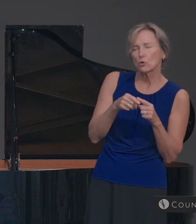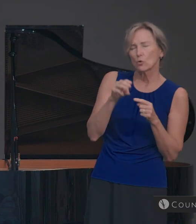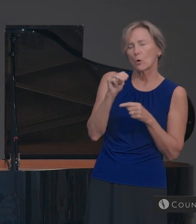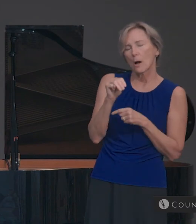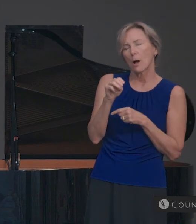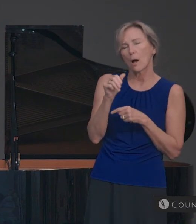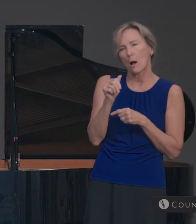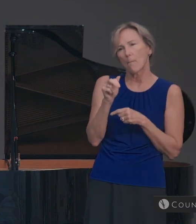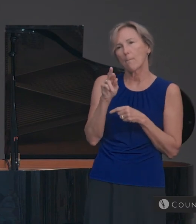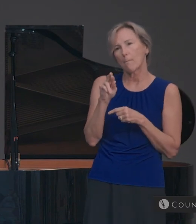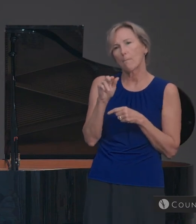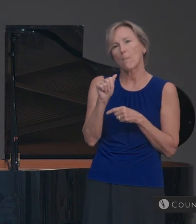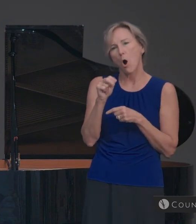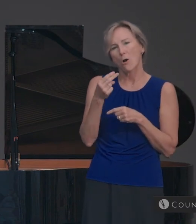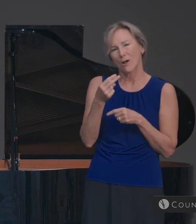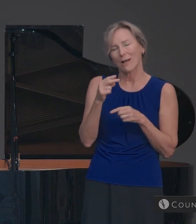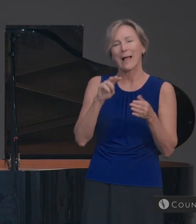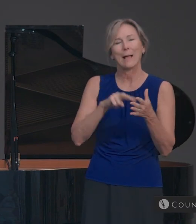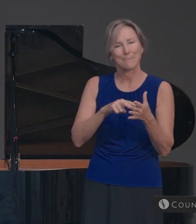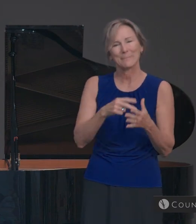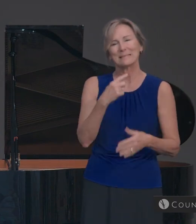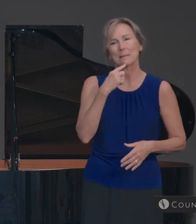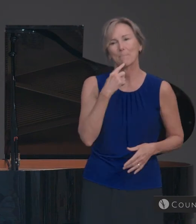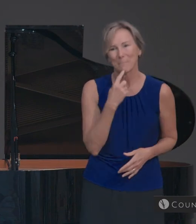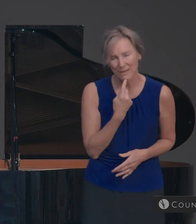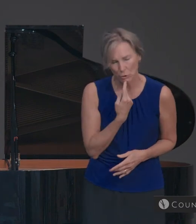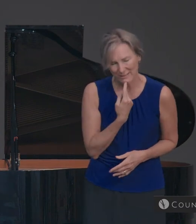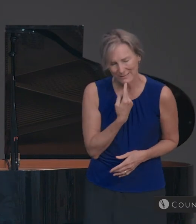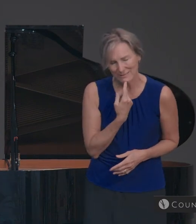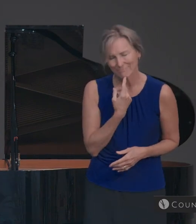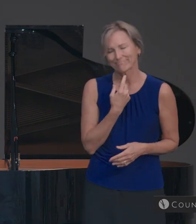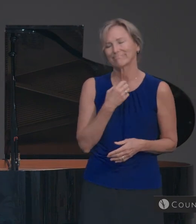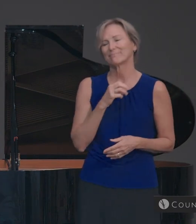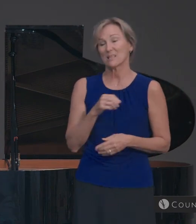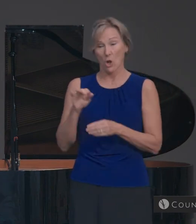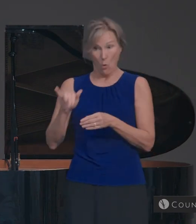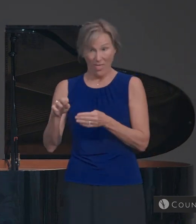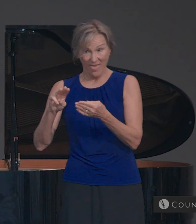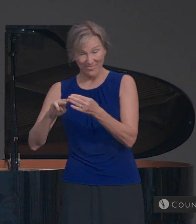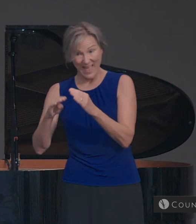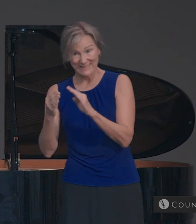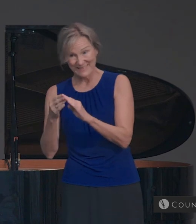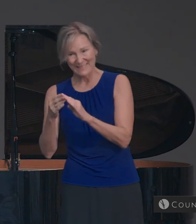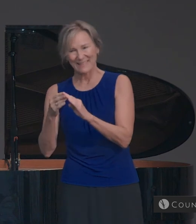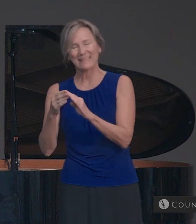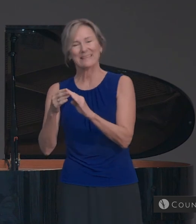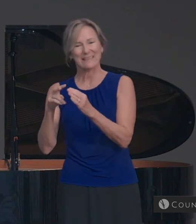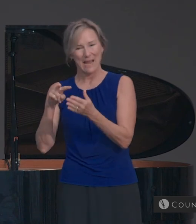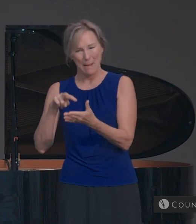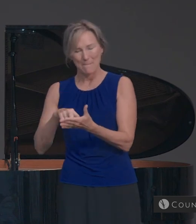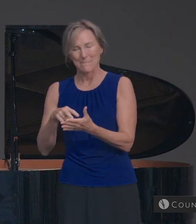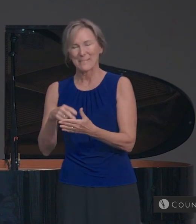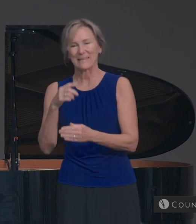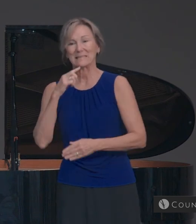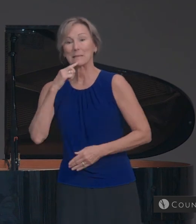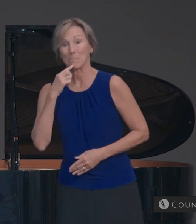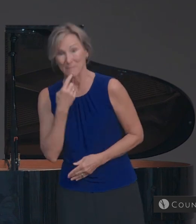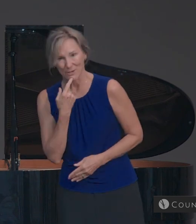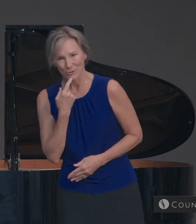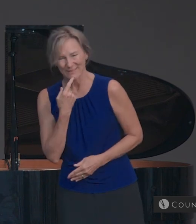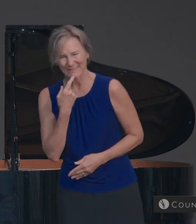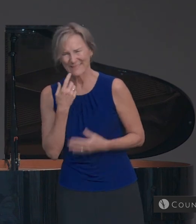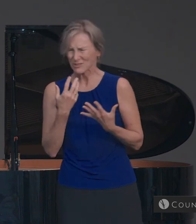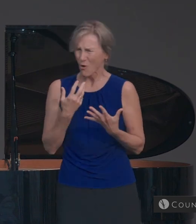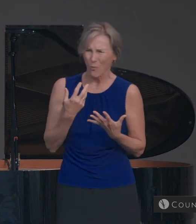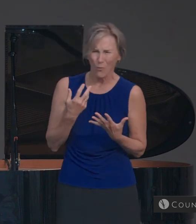Maroth means bitterness. City of bitterness. And there's another beautiful play on words here, because Micah tells the